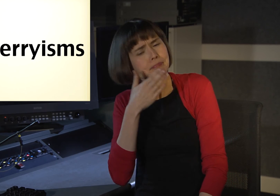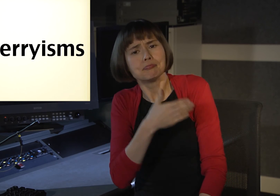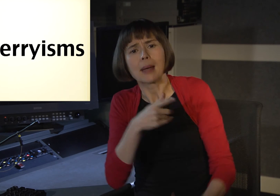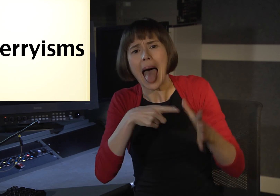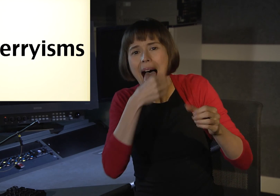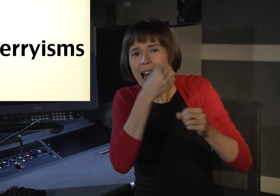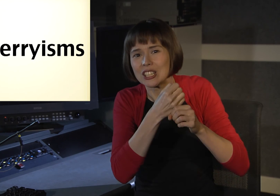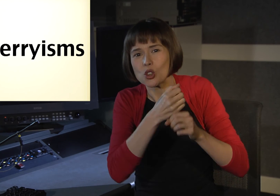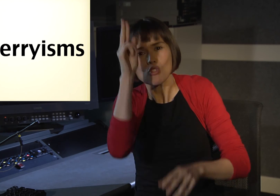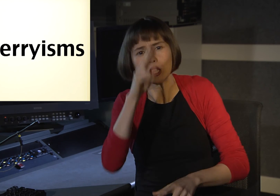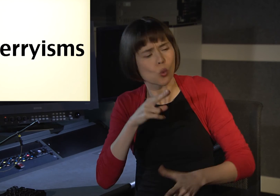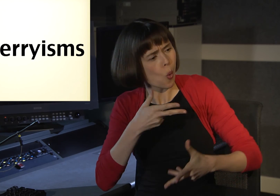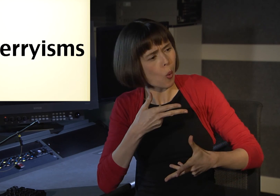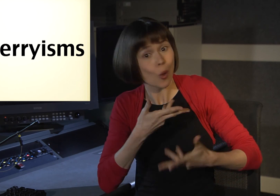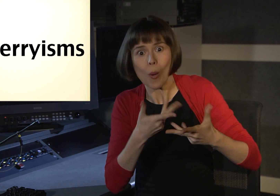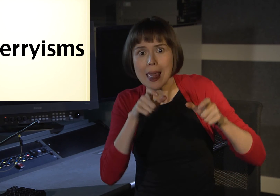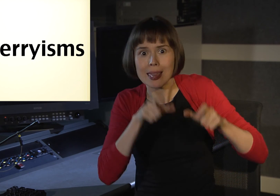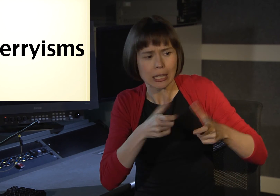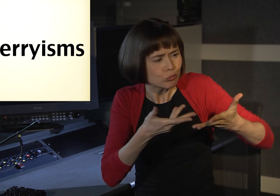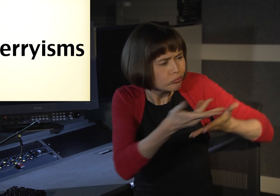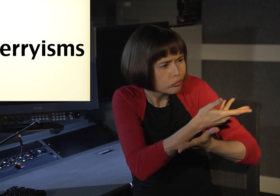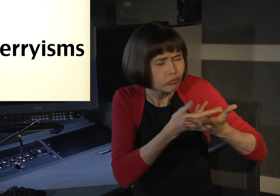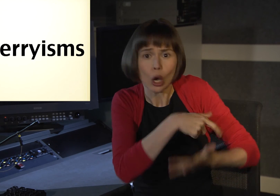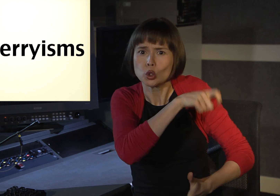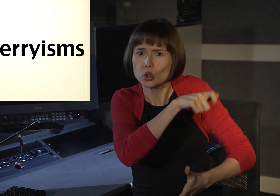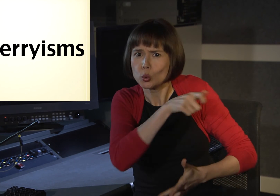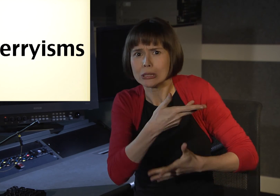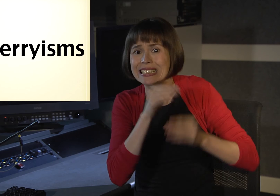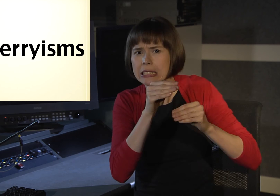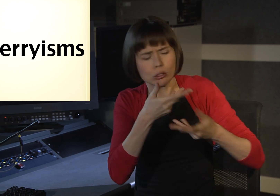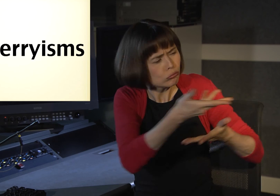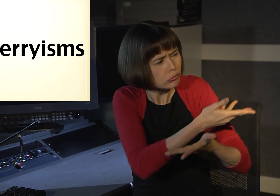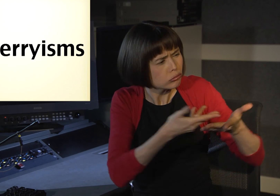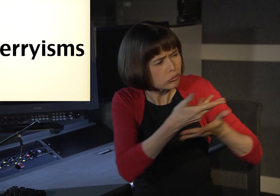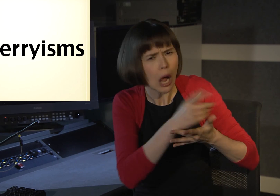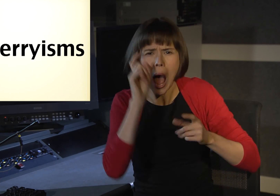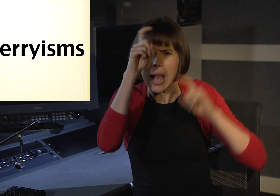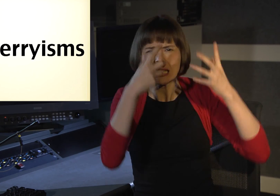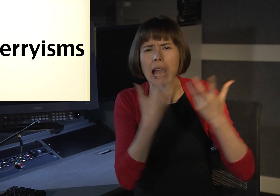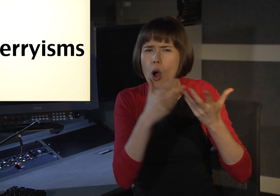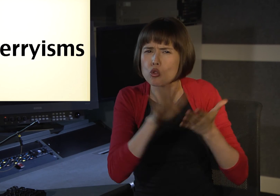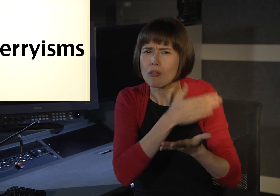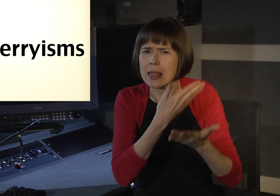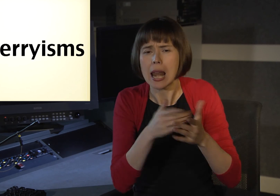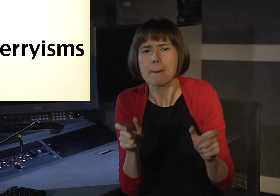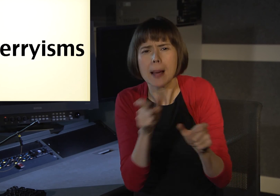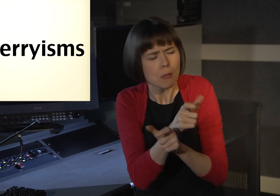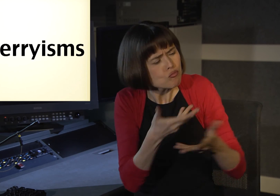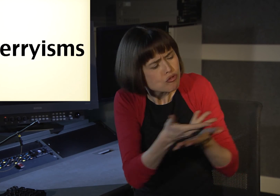BSL translation, have the opportunity to see that joke and see the malapropism and when it happens. So I had a chat with students